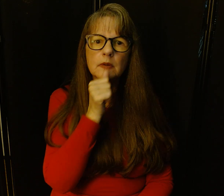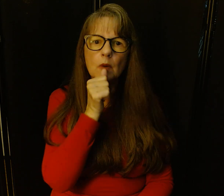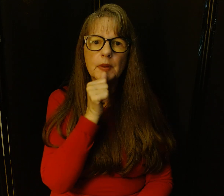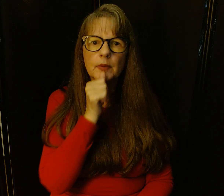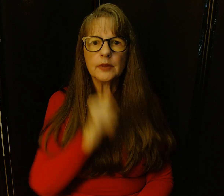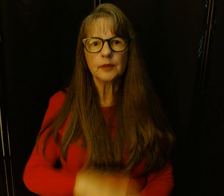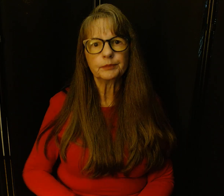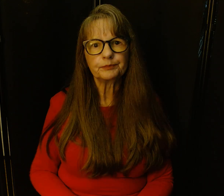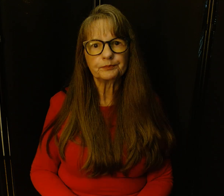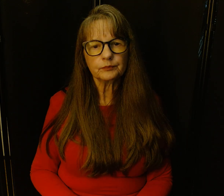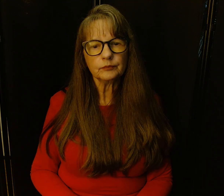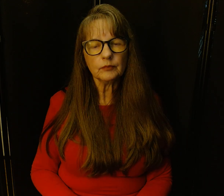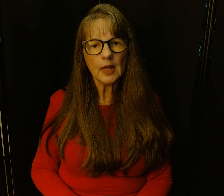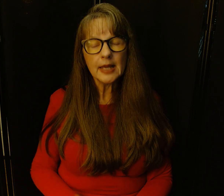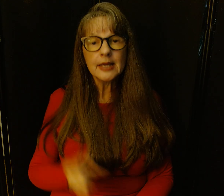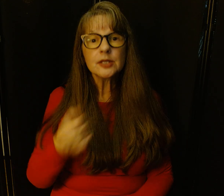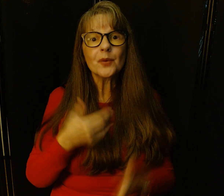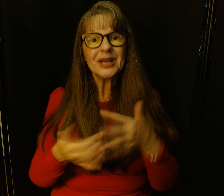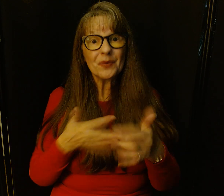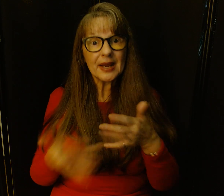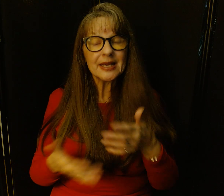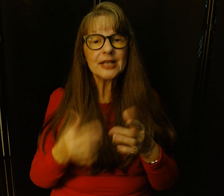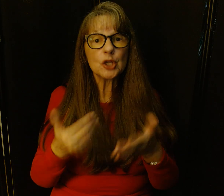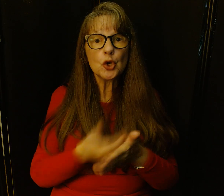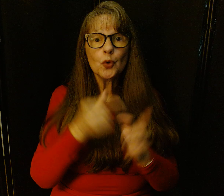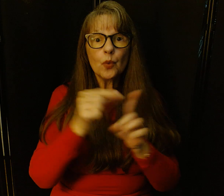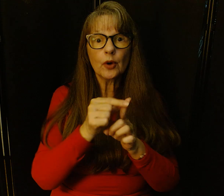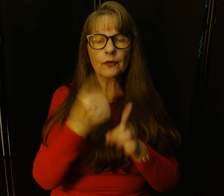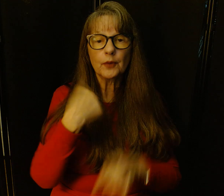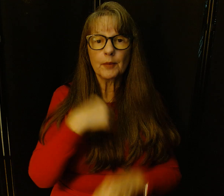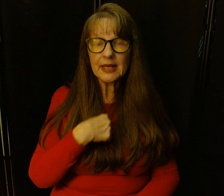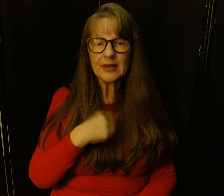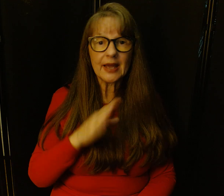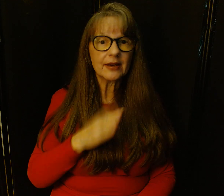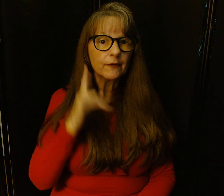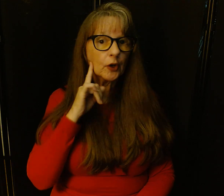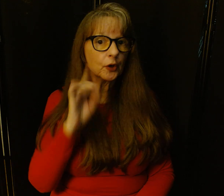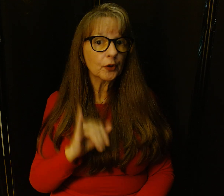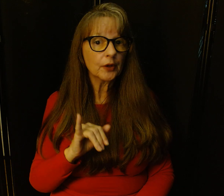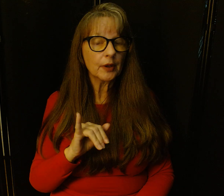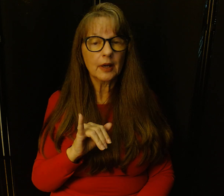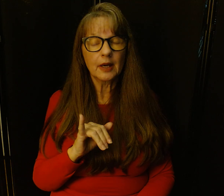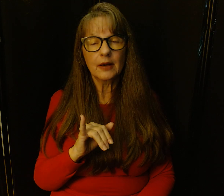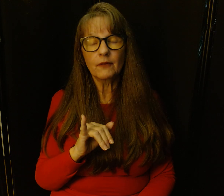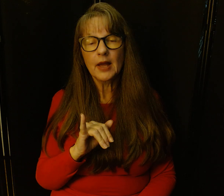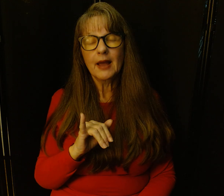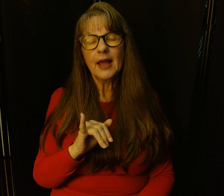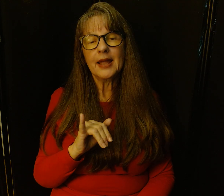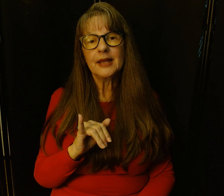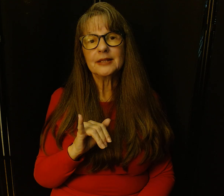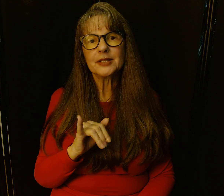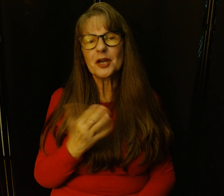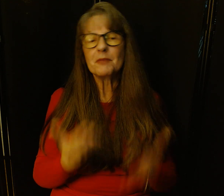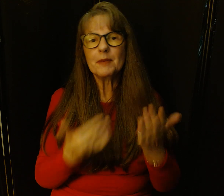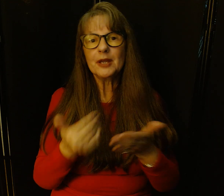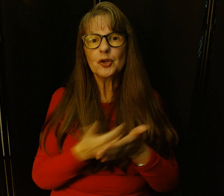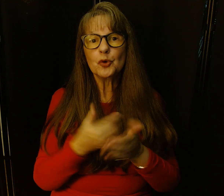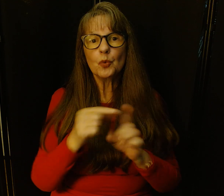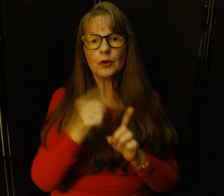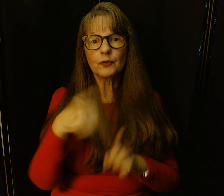coping with it. So anyway, it's a new word for me that I had never heard of, and maybe a new word for you,